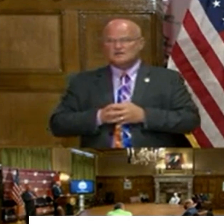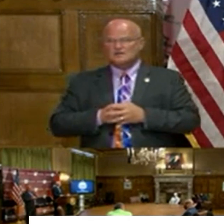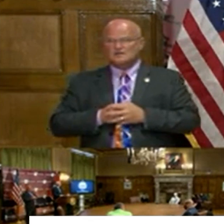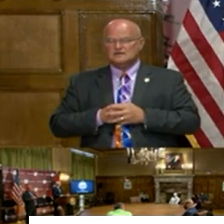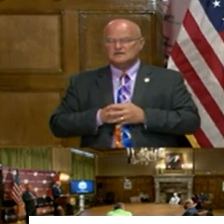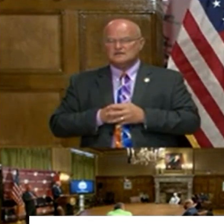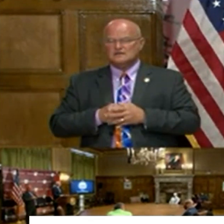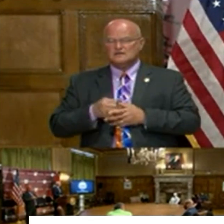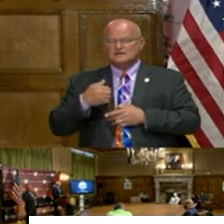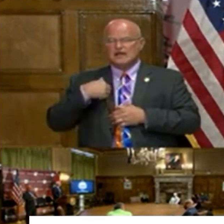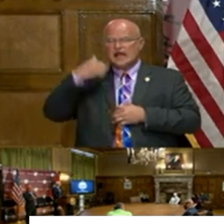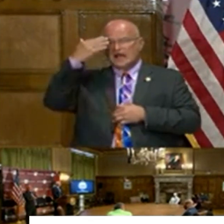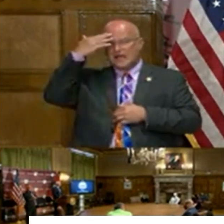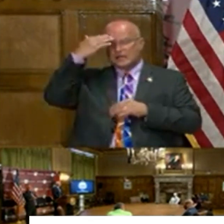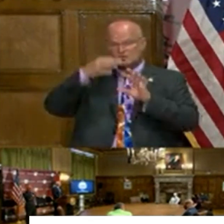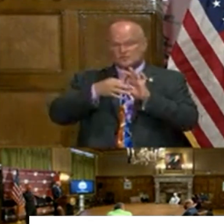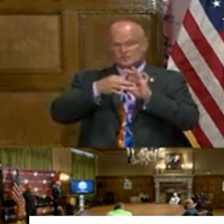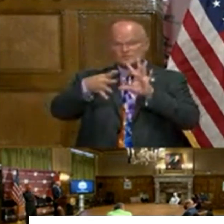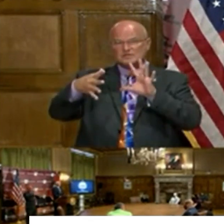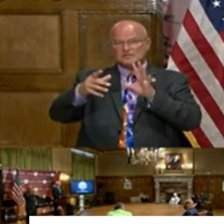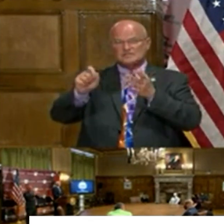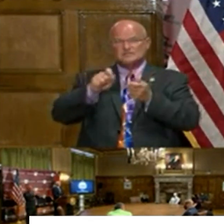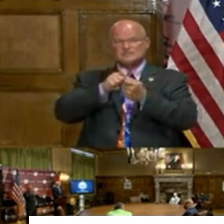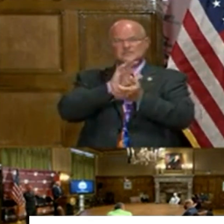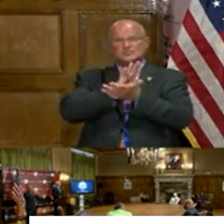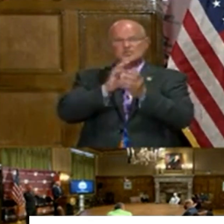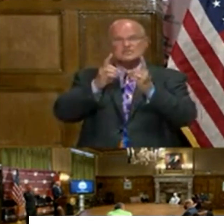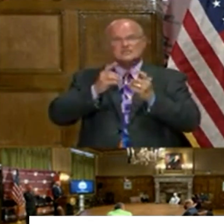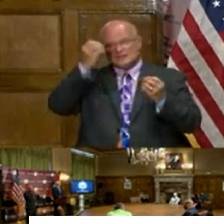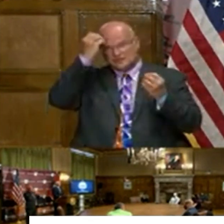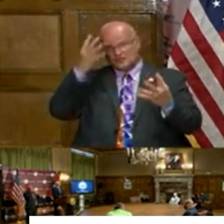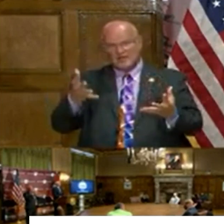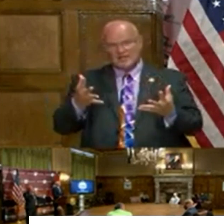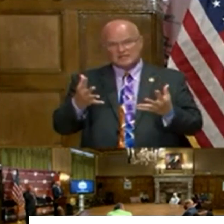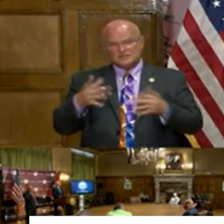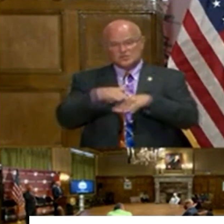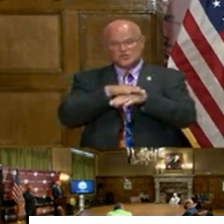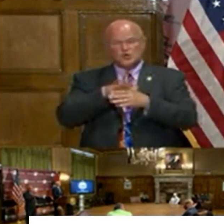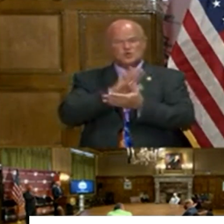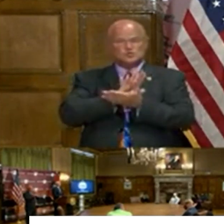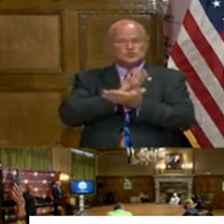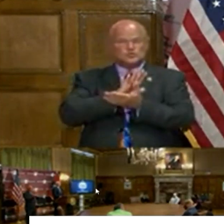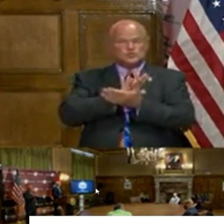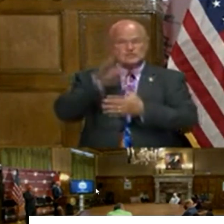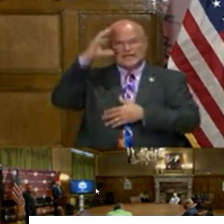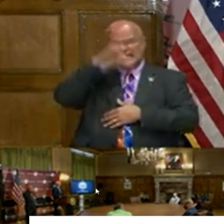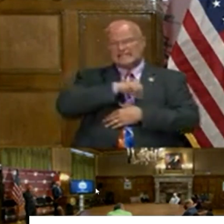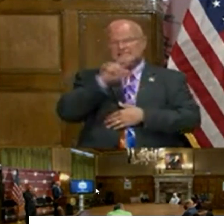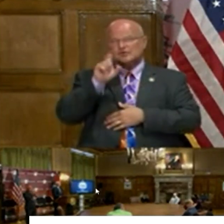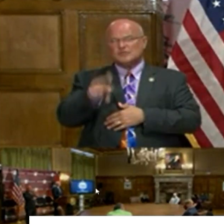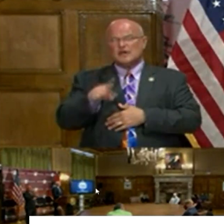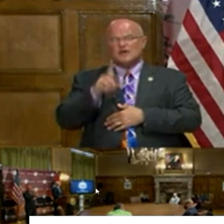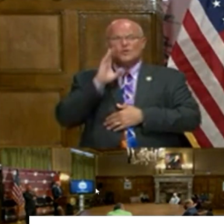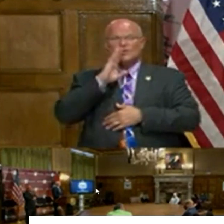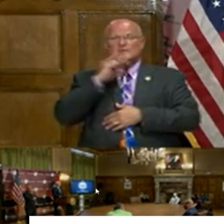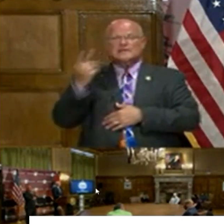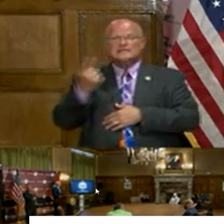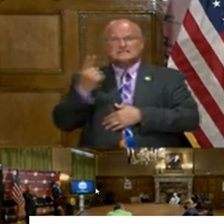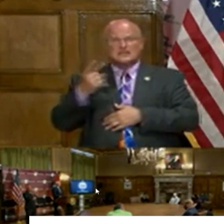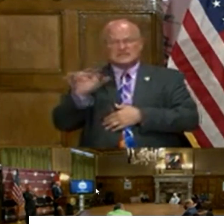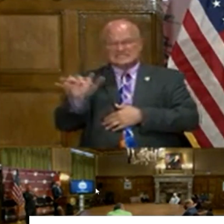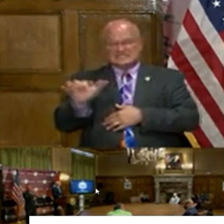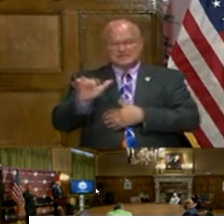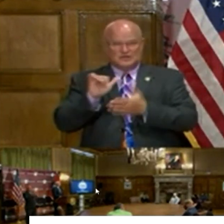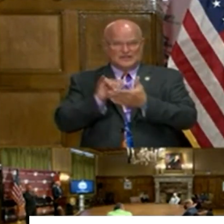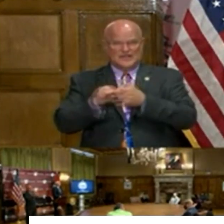Well, I know that you're releasing that specific school district information specific to local schools. So I guess what I'm asking is there going to be something similar